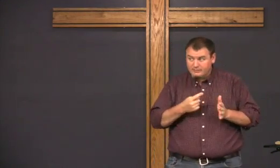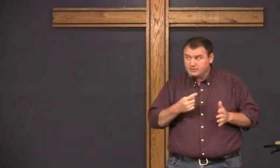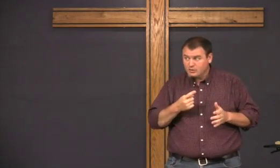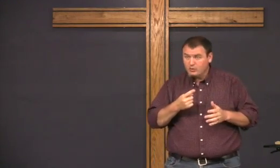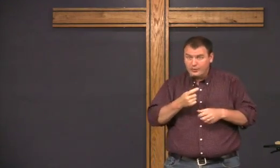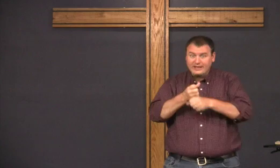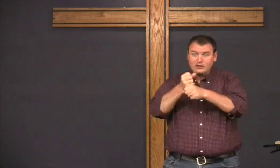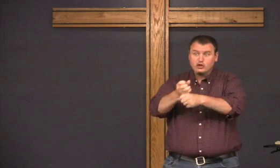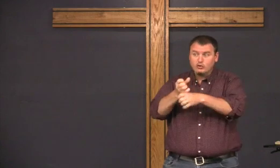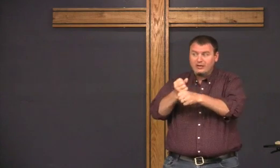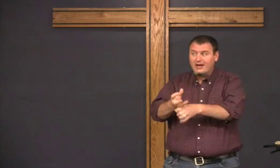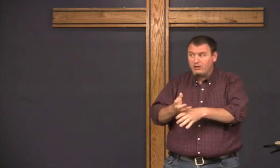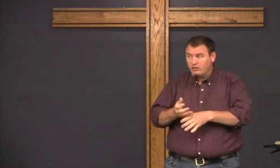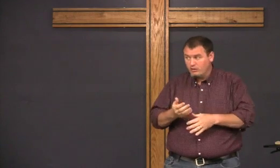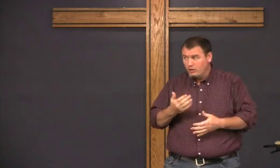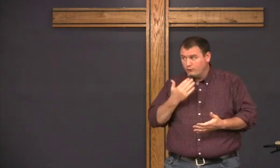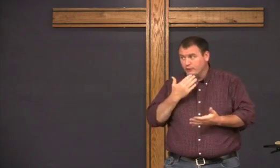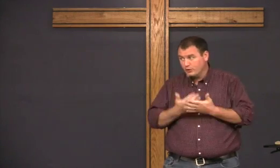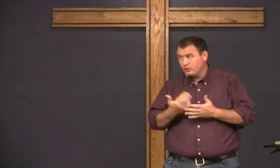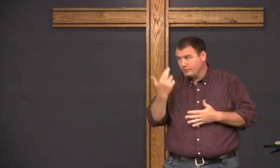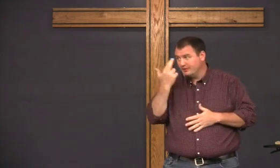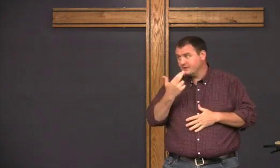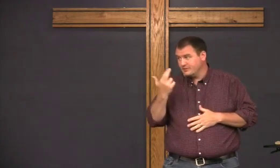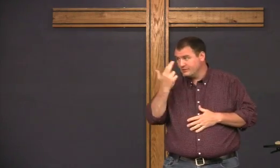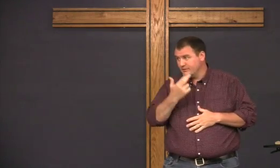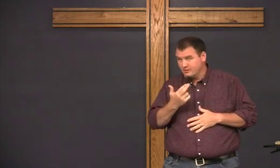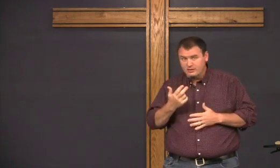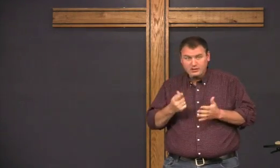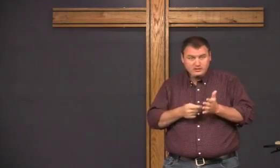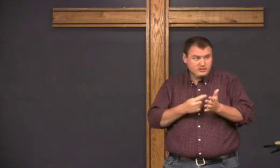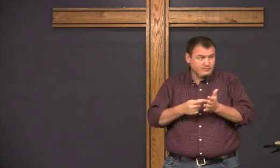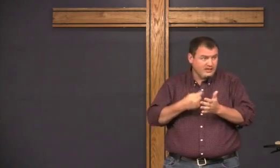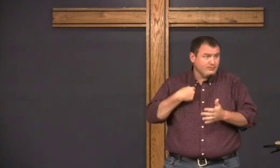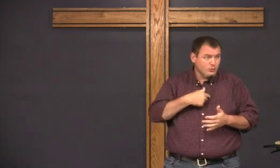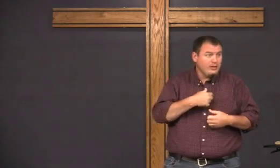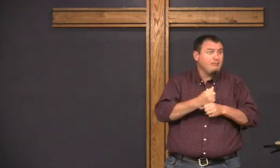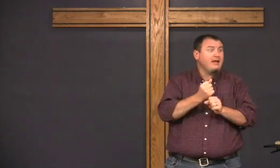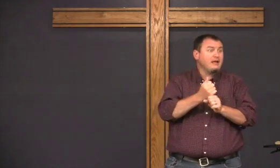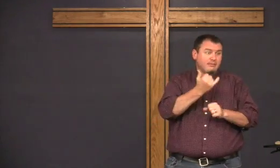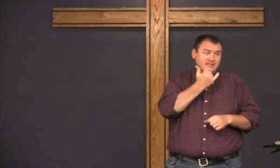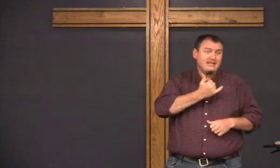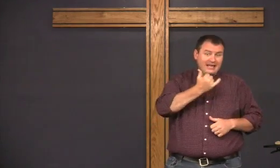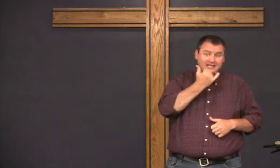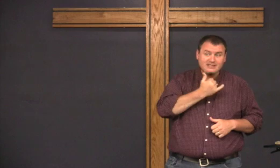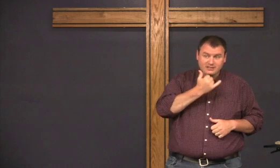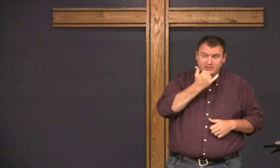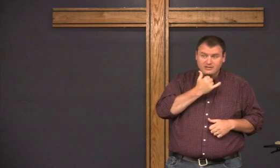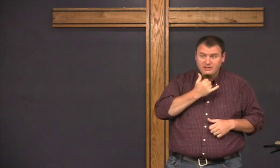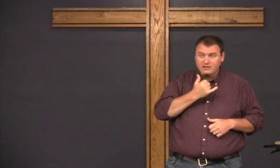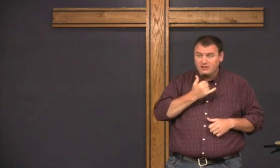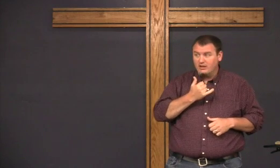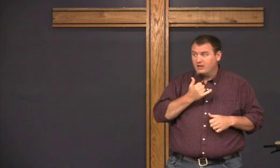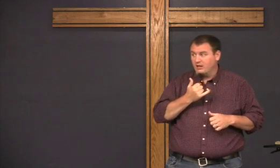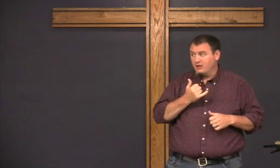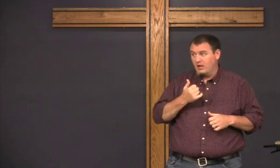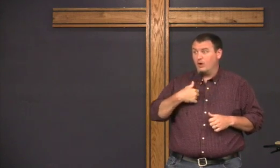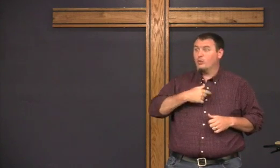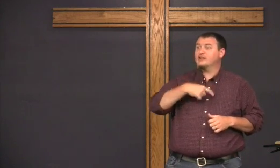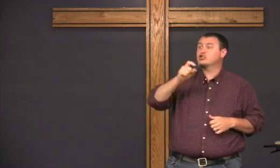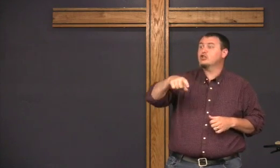sometimes we get chewed out for good reasons. Sometimes we make mistakes and we should